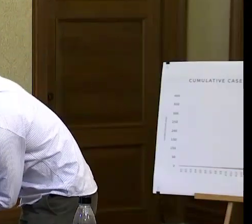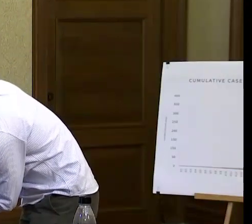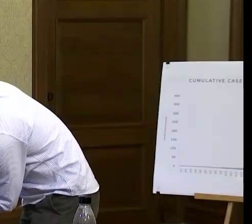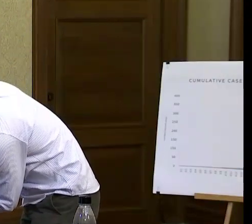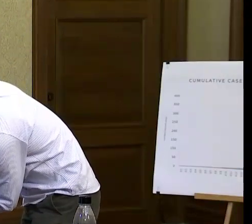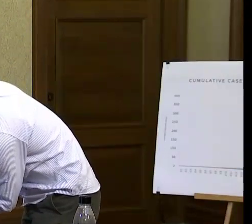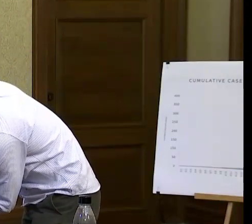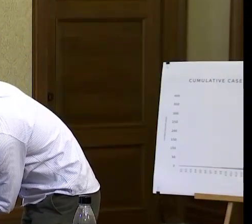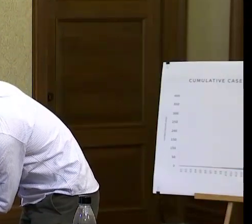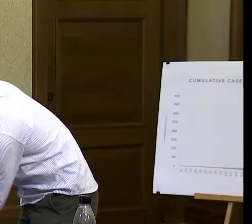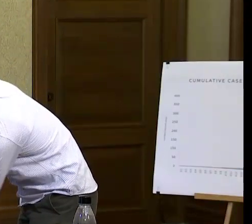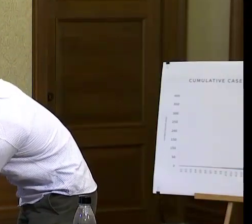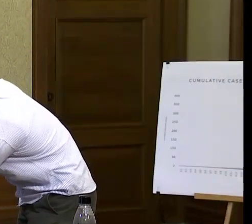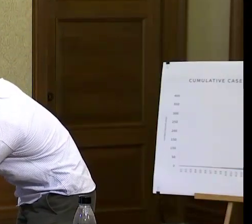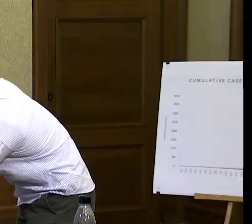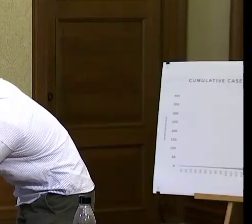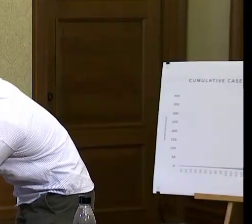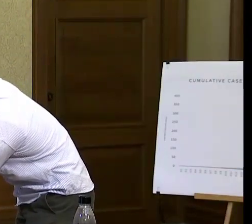Kelly.